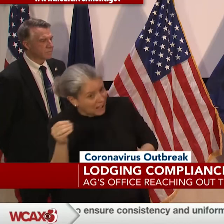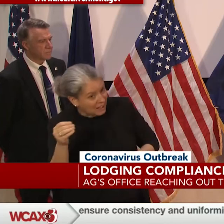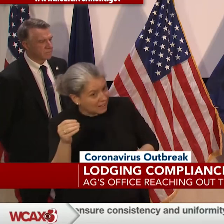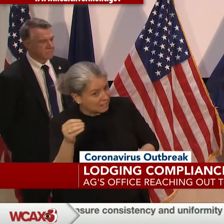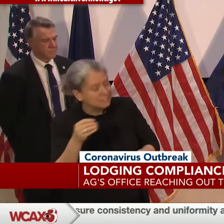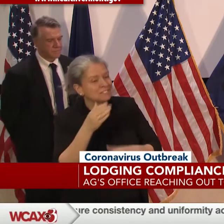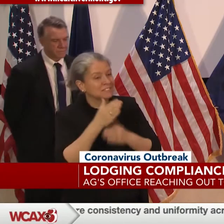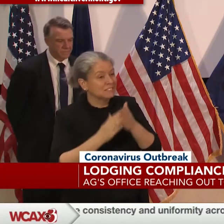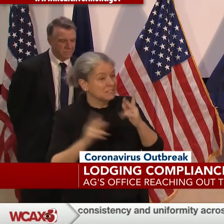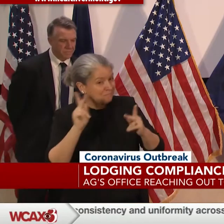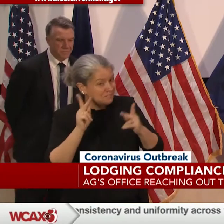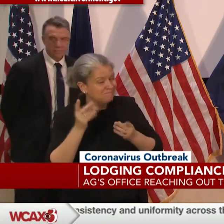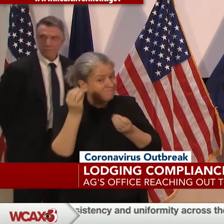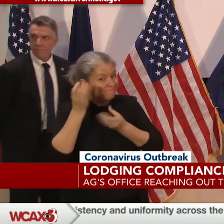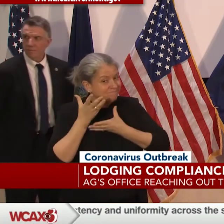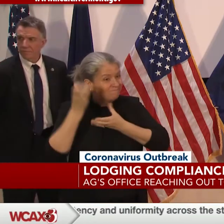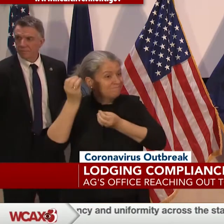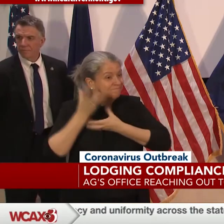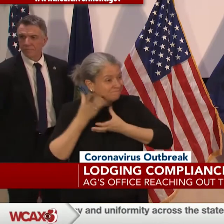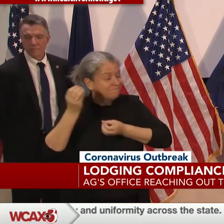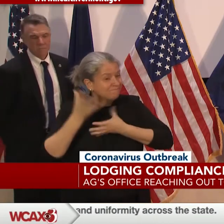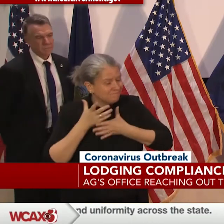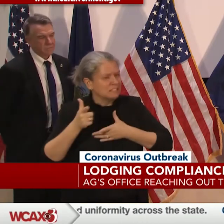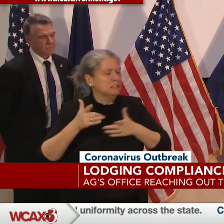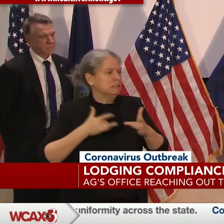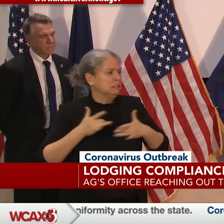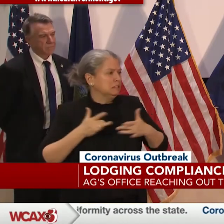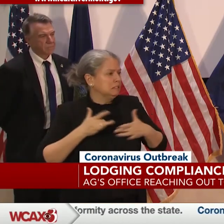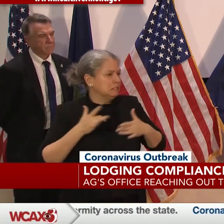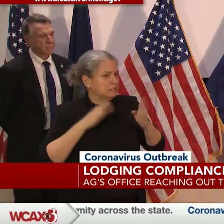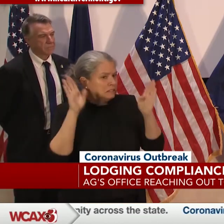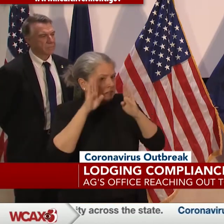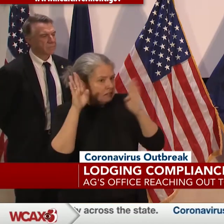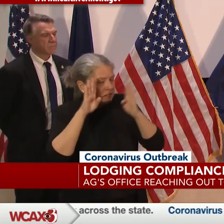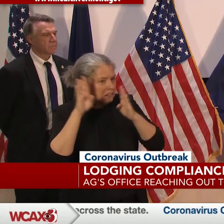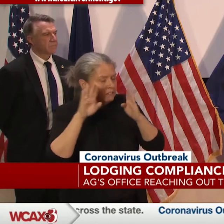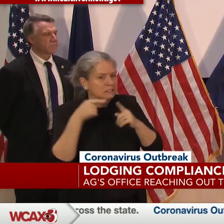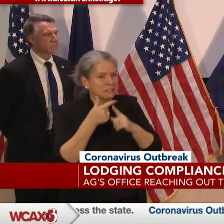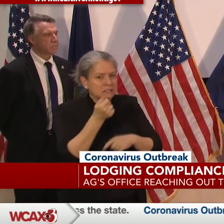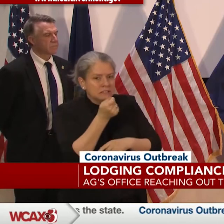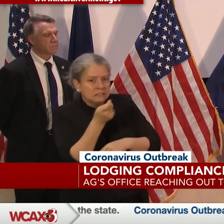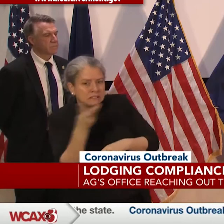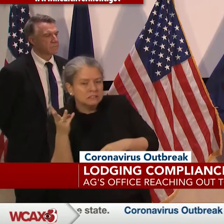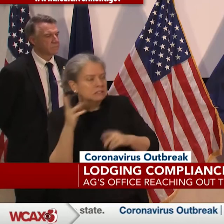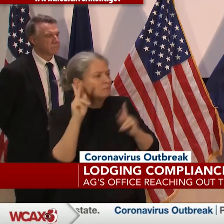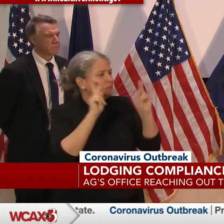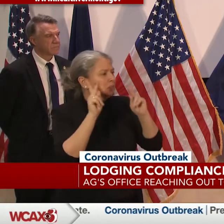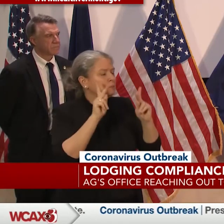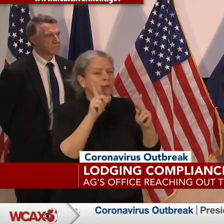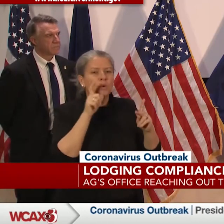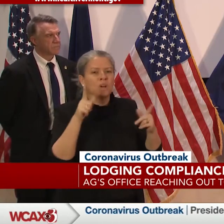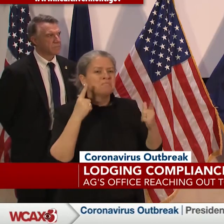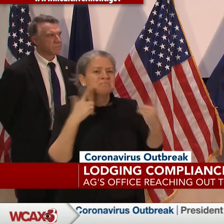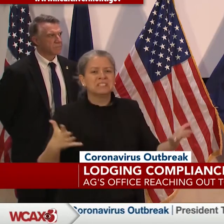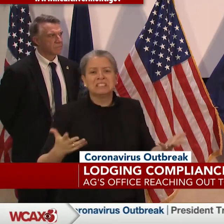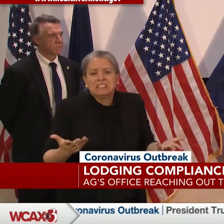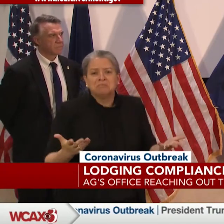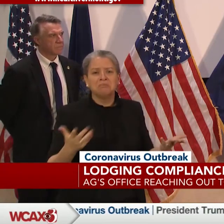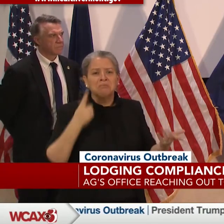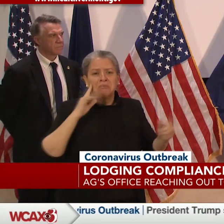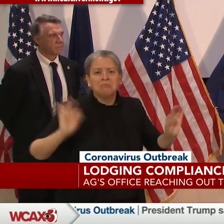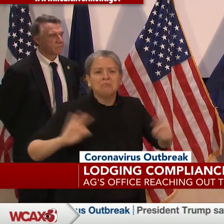though, about Vermonters who are concerned about a hopefully minority of the state that doesn't take this